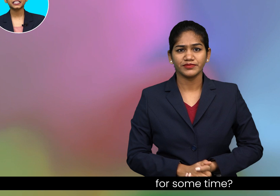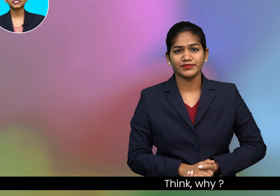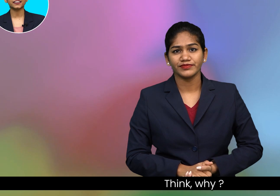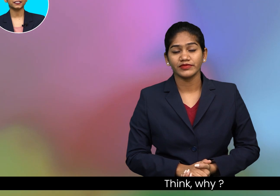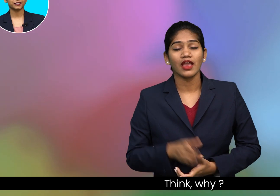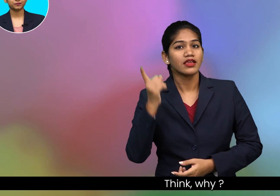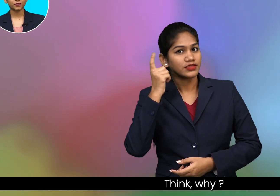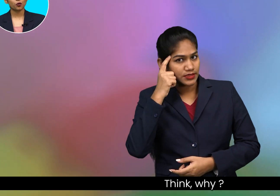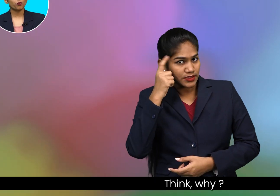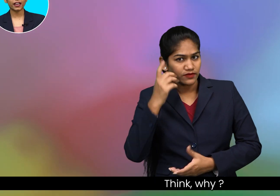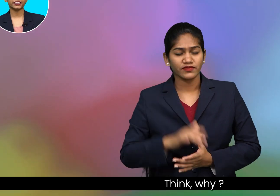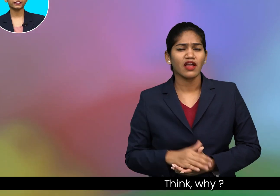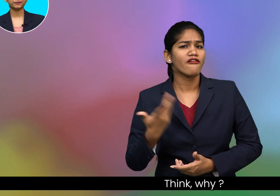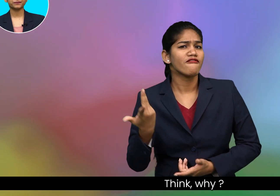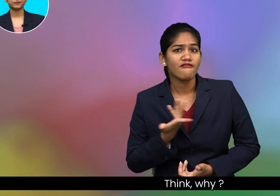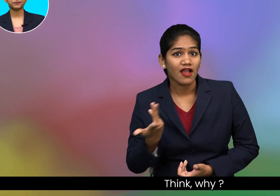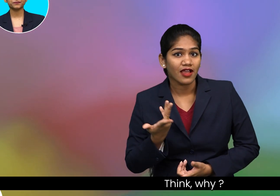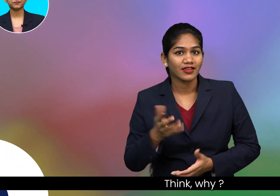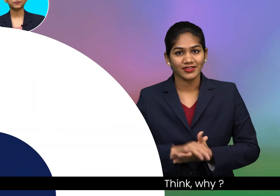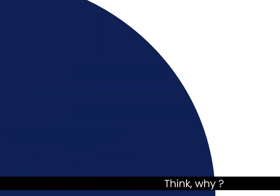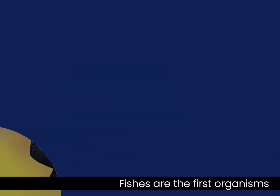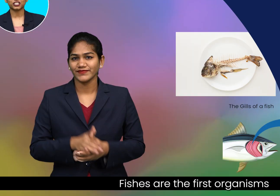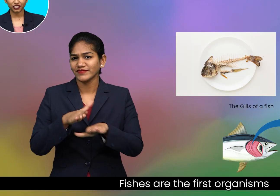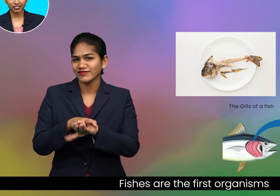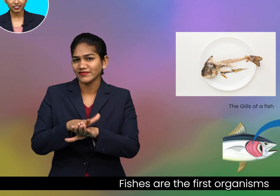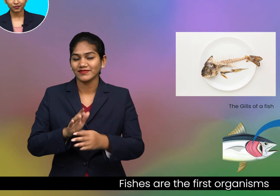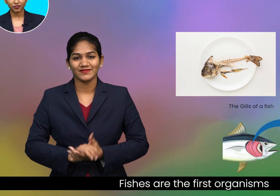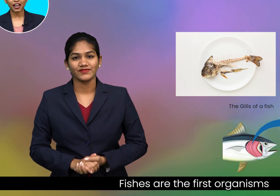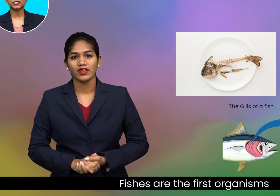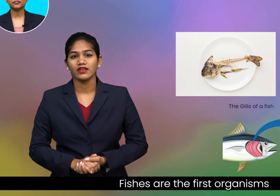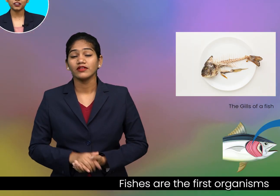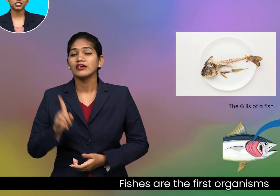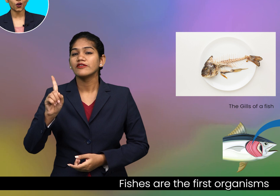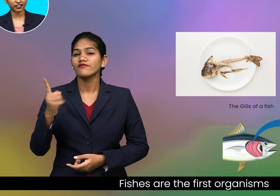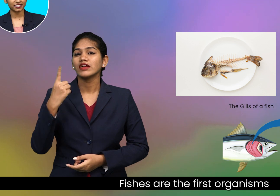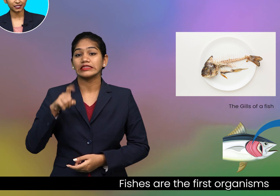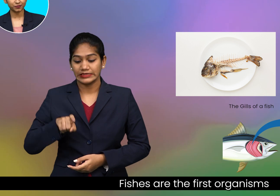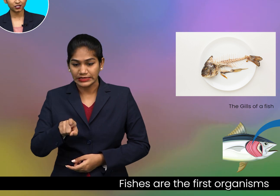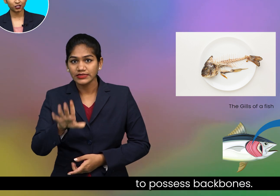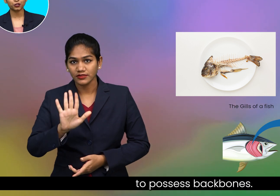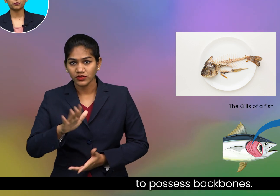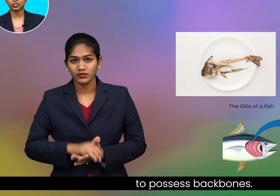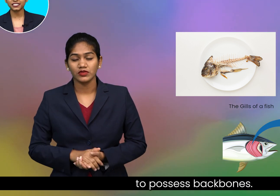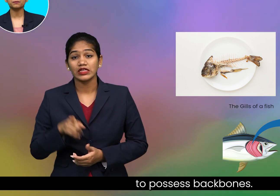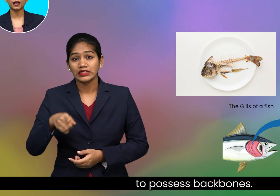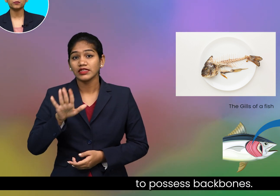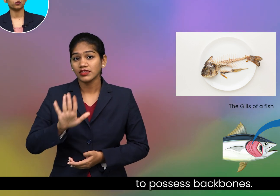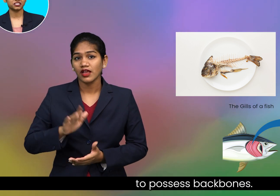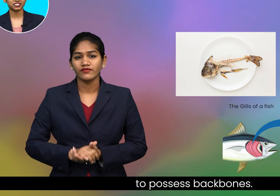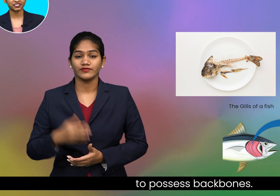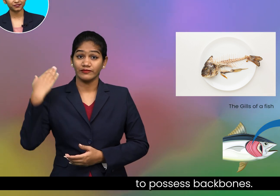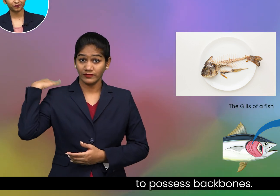Think. Why? Fishes are the first organisms to possess